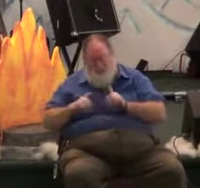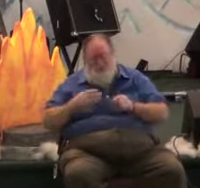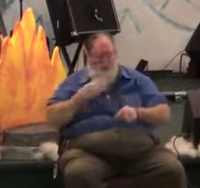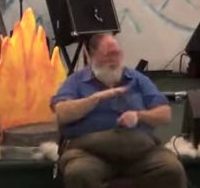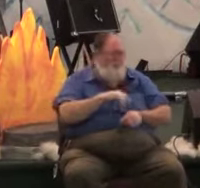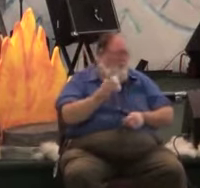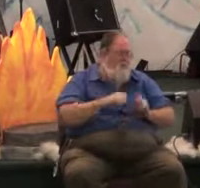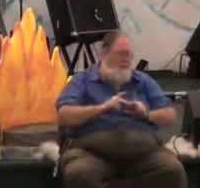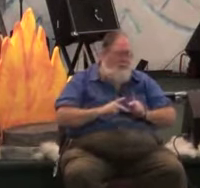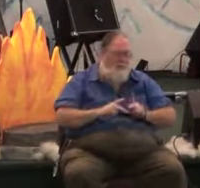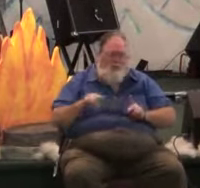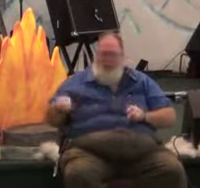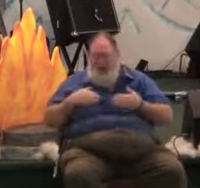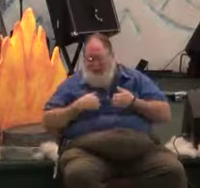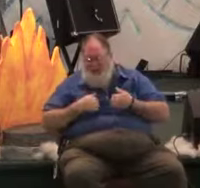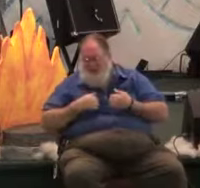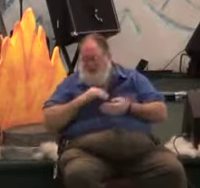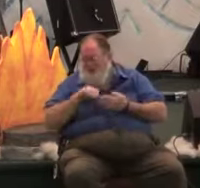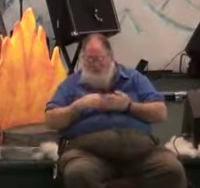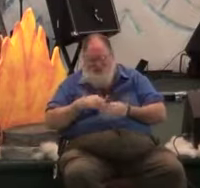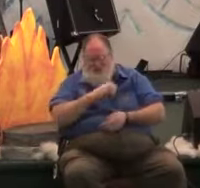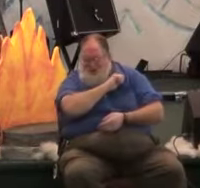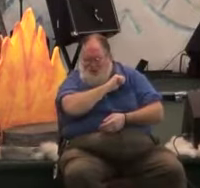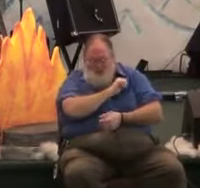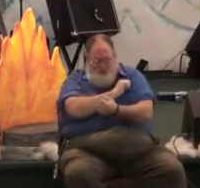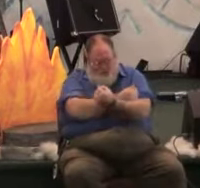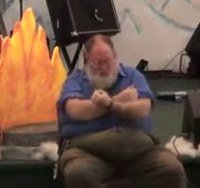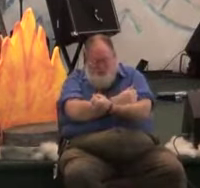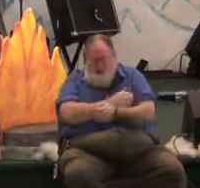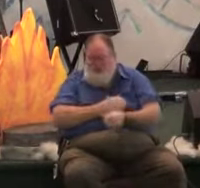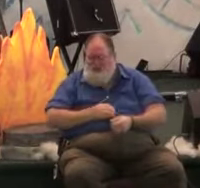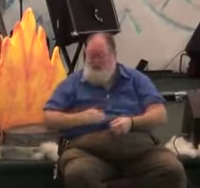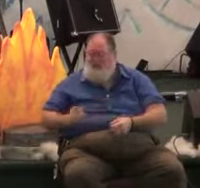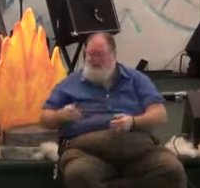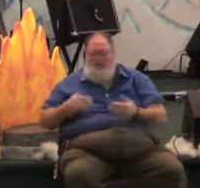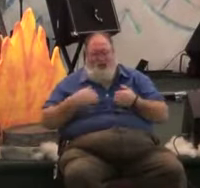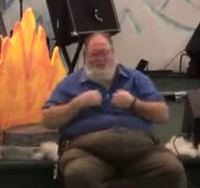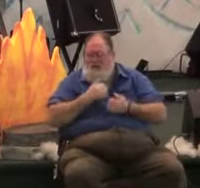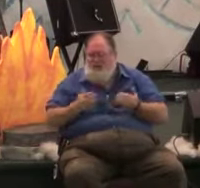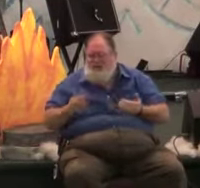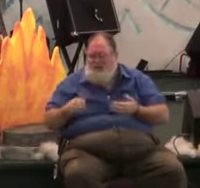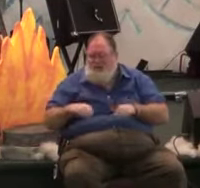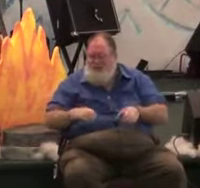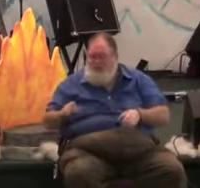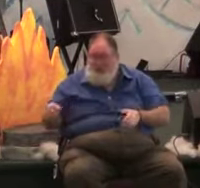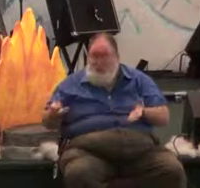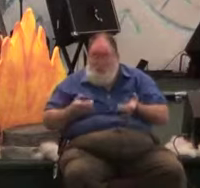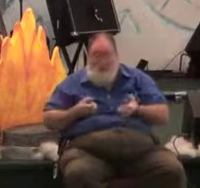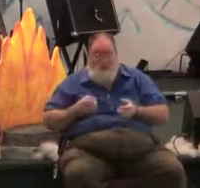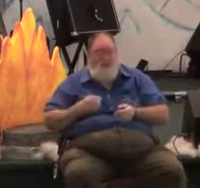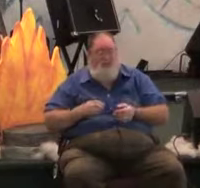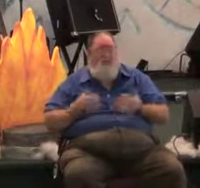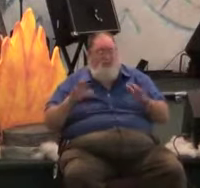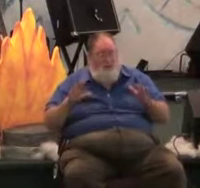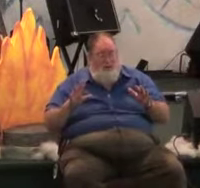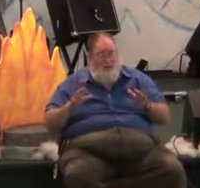and power. He can call all the Roman soldiers, anybody he wants, to have anything done that he wants done, and they